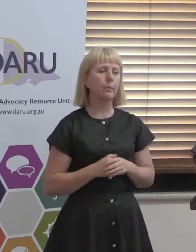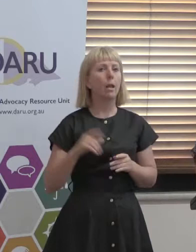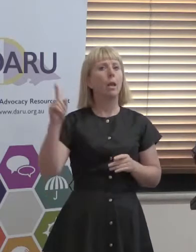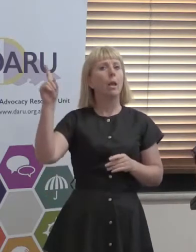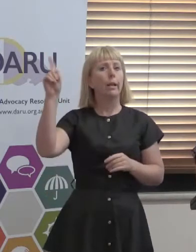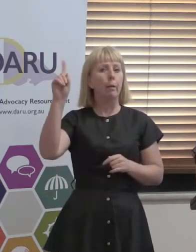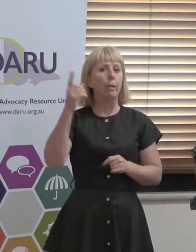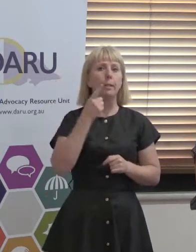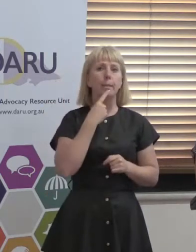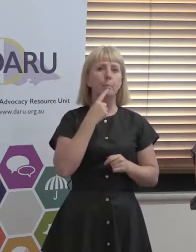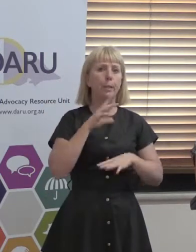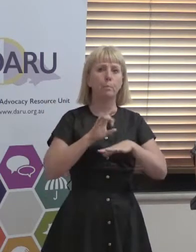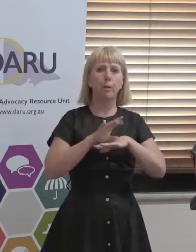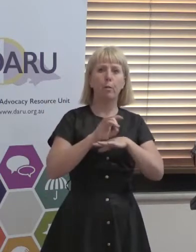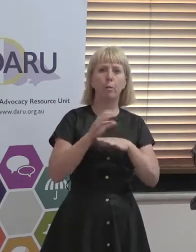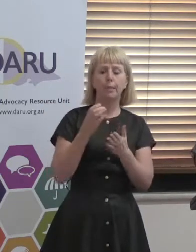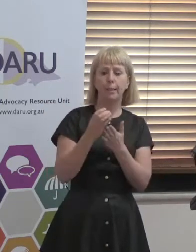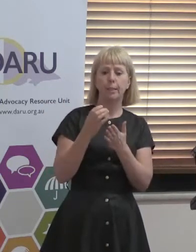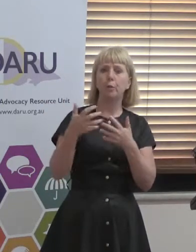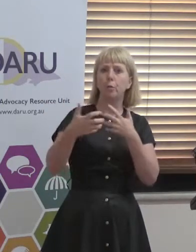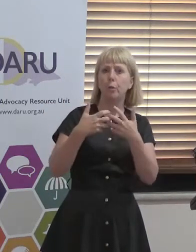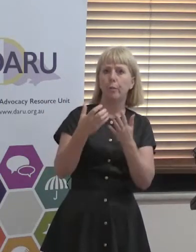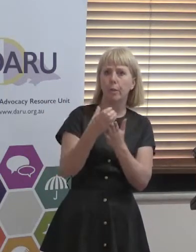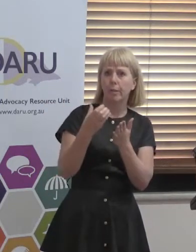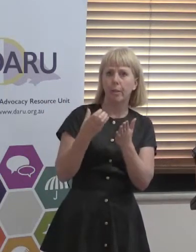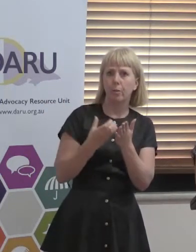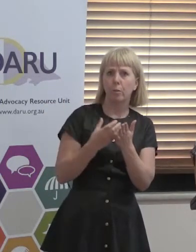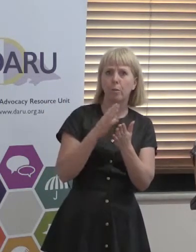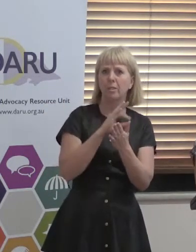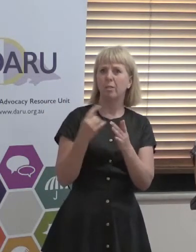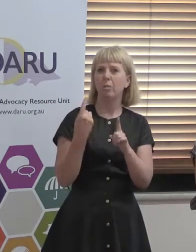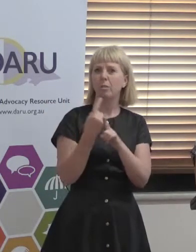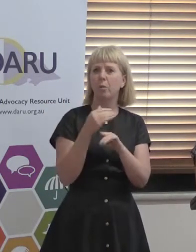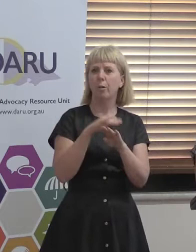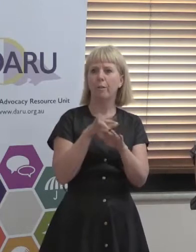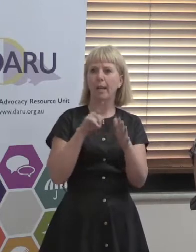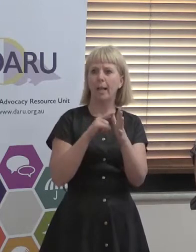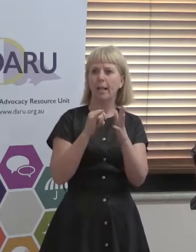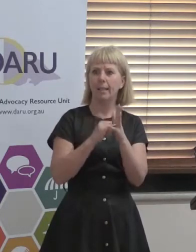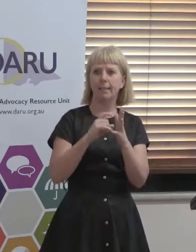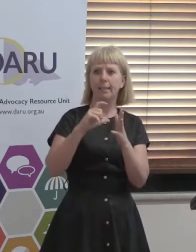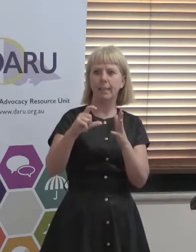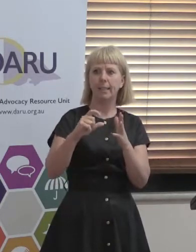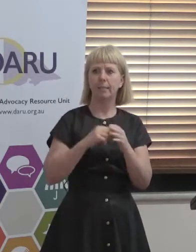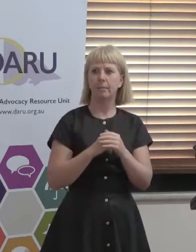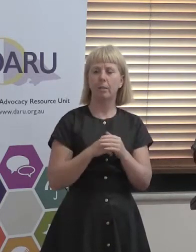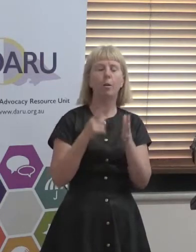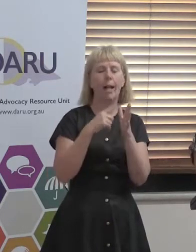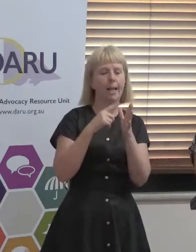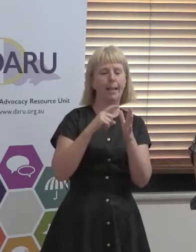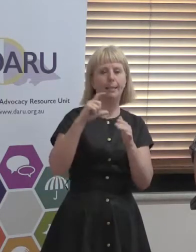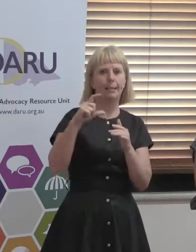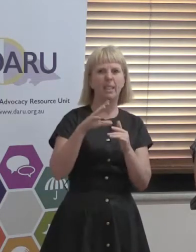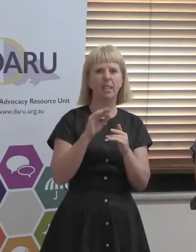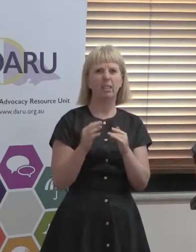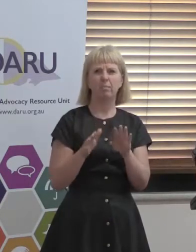course for undergraduates doesn't really cover AAC at all, or at least to any